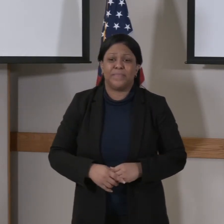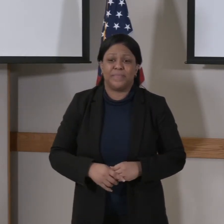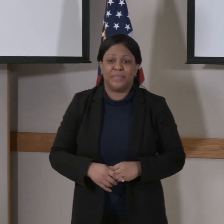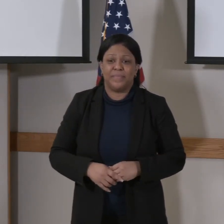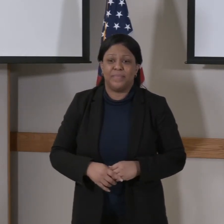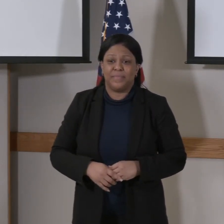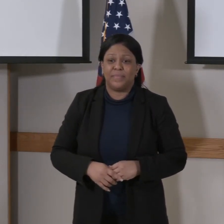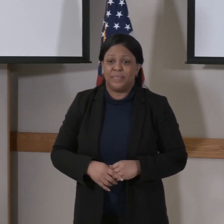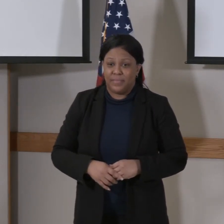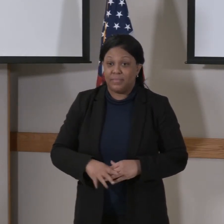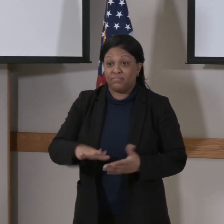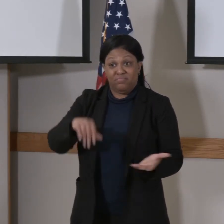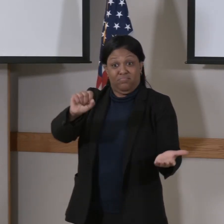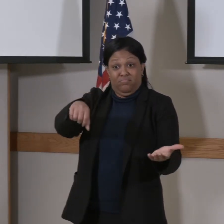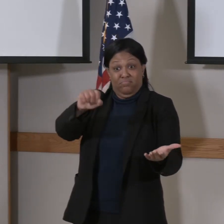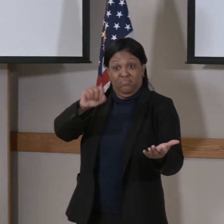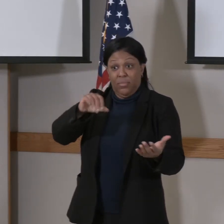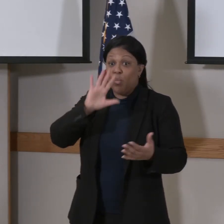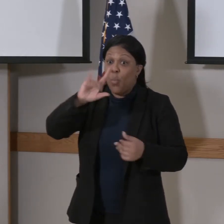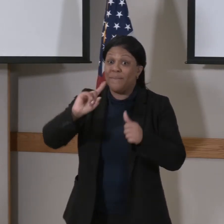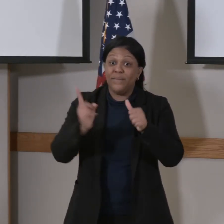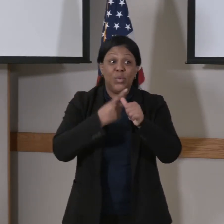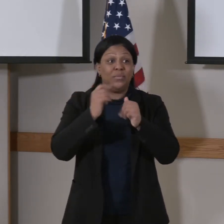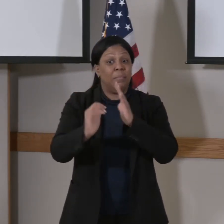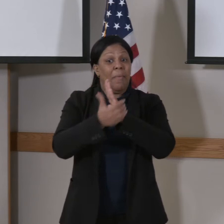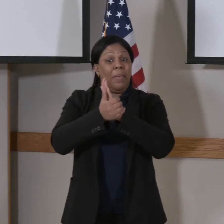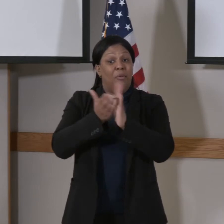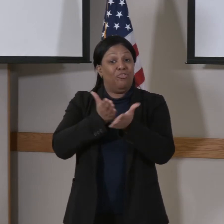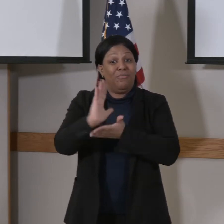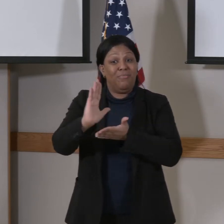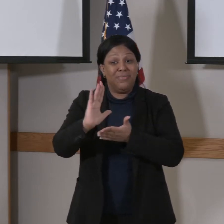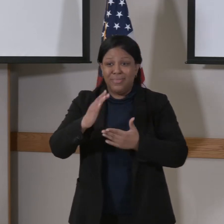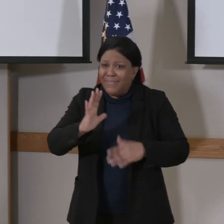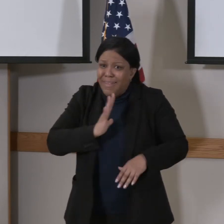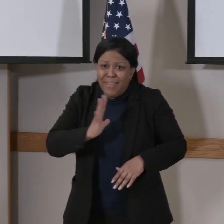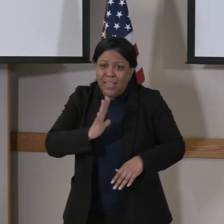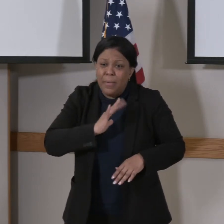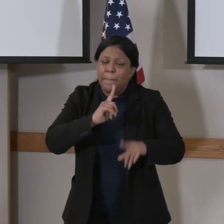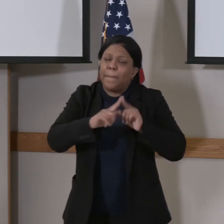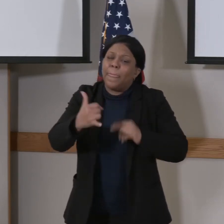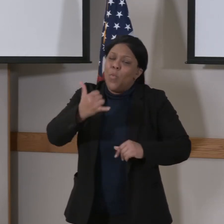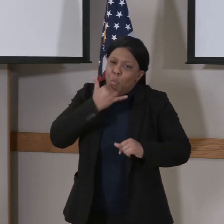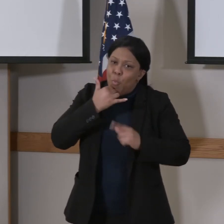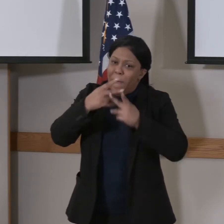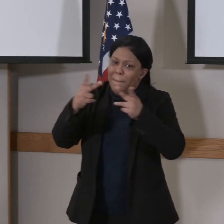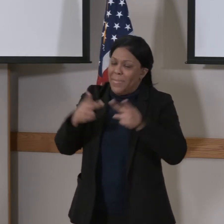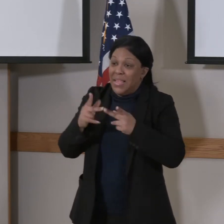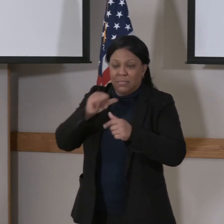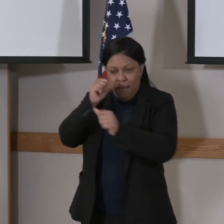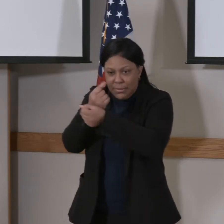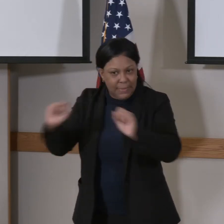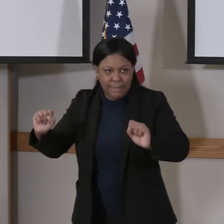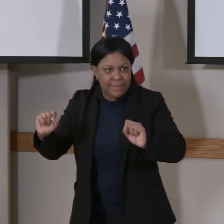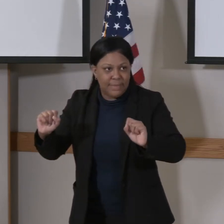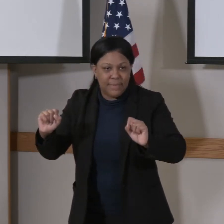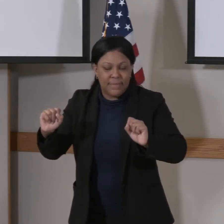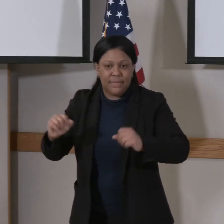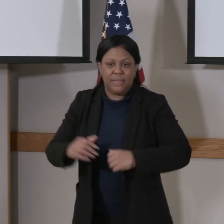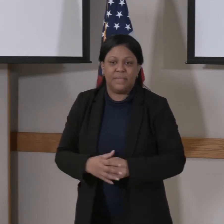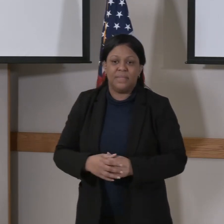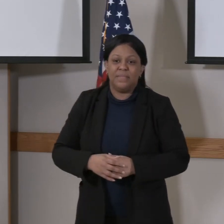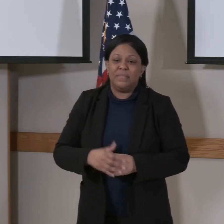in a very dangerous place. And so we are going to do our best to prevent that. But I also ask people to not do